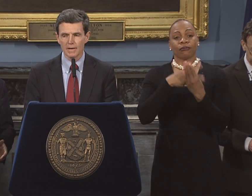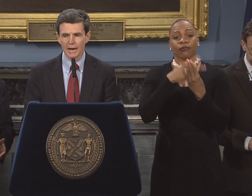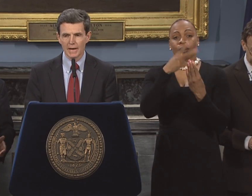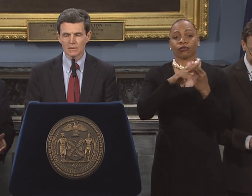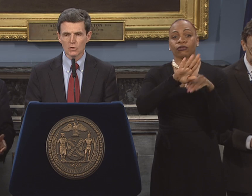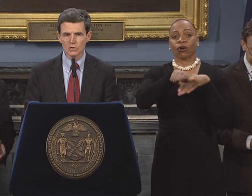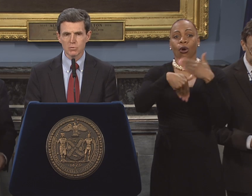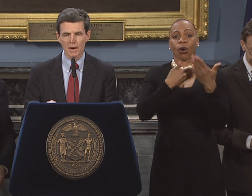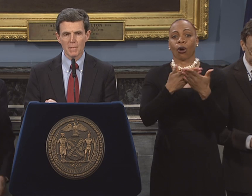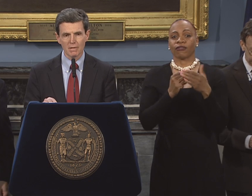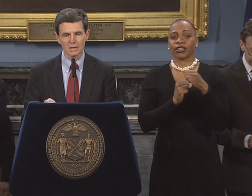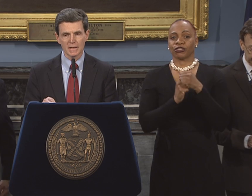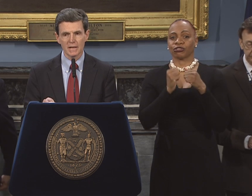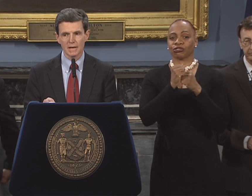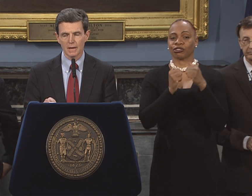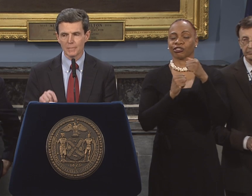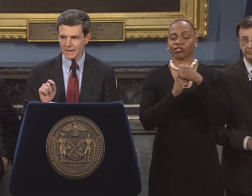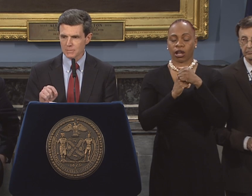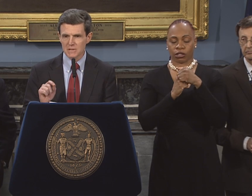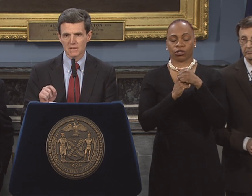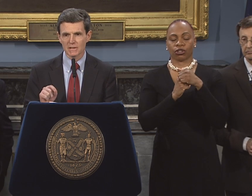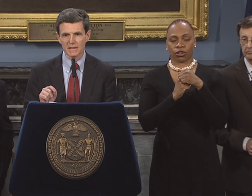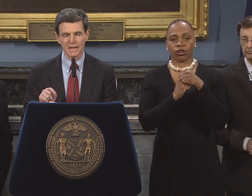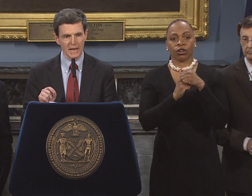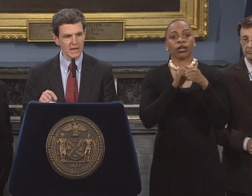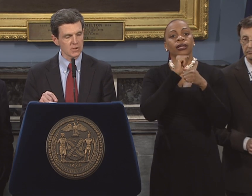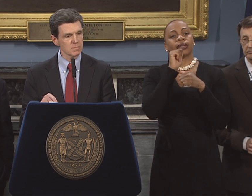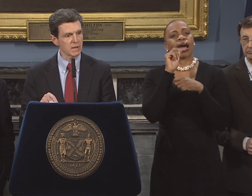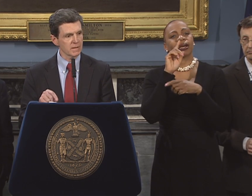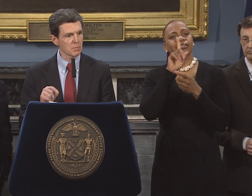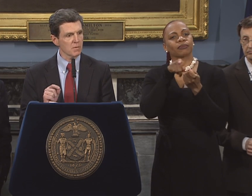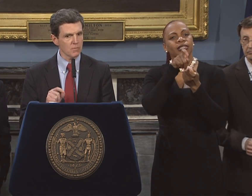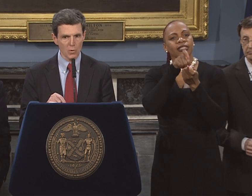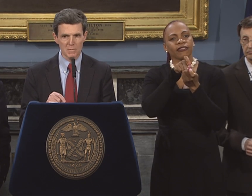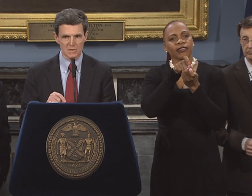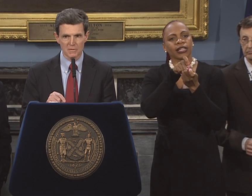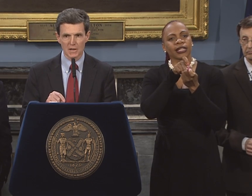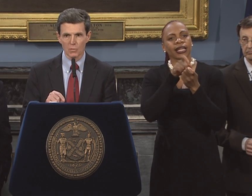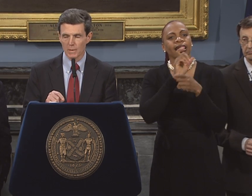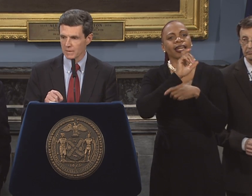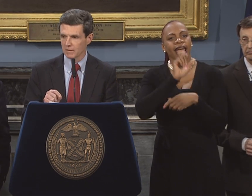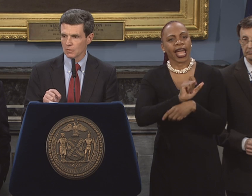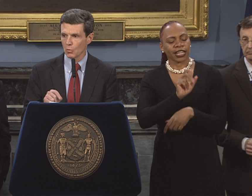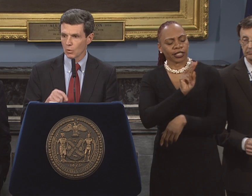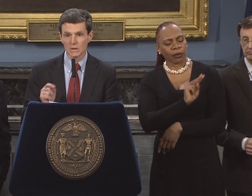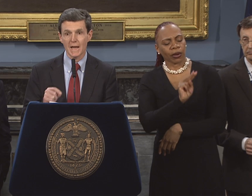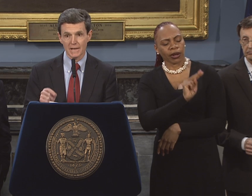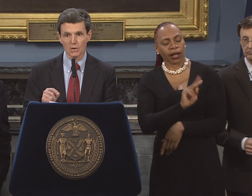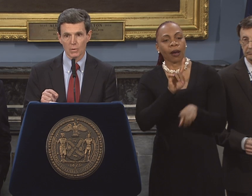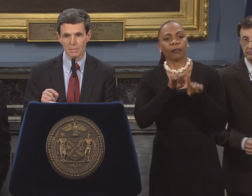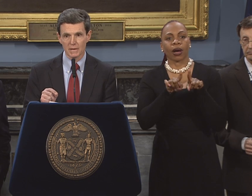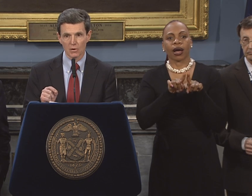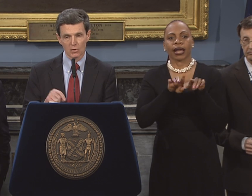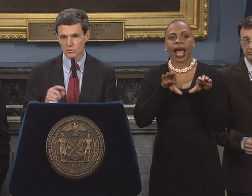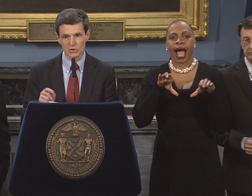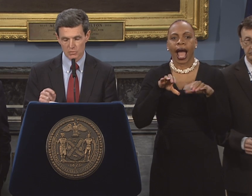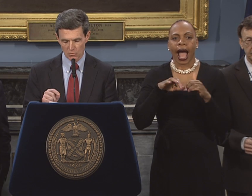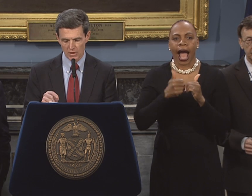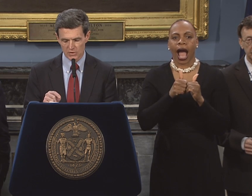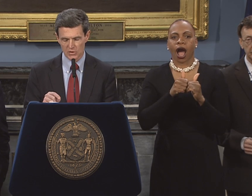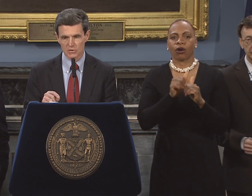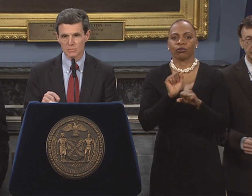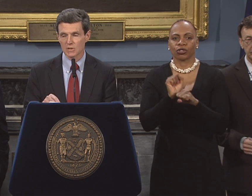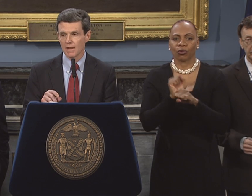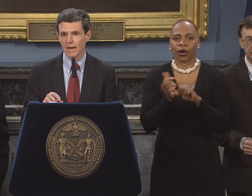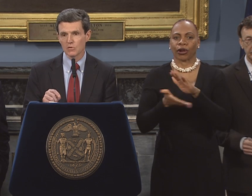infrastructure, and it looks primarily, not specifically at age, but at the performance of the equipment or like equipment on our system